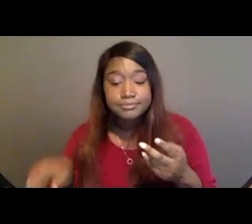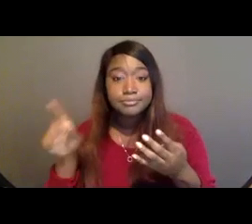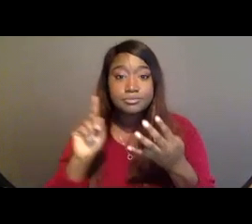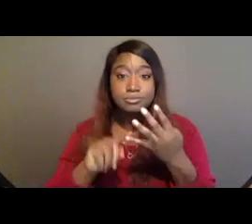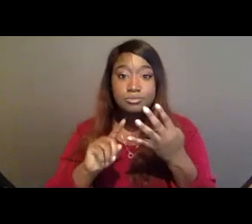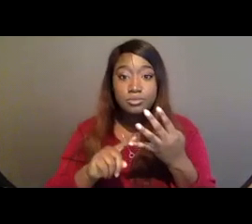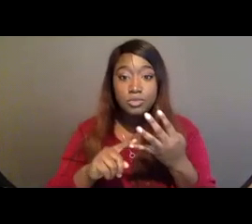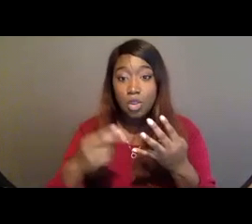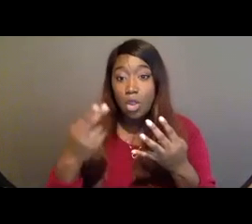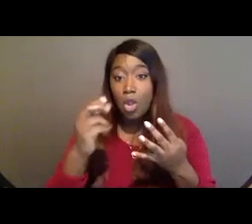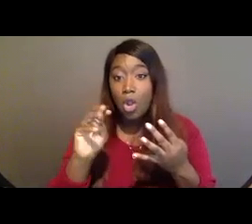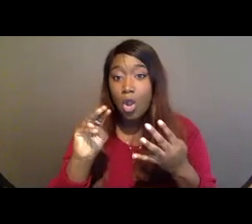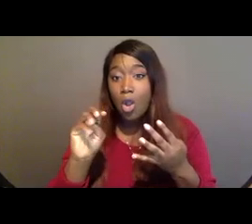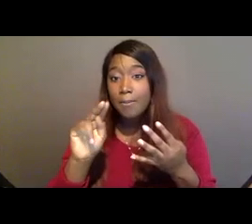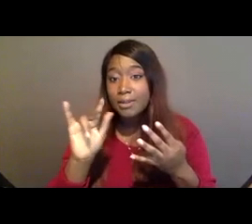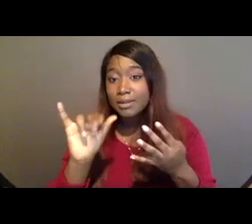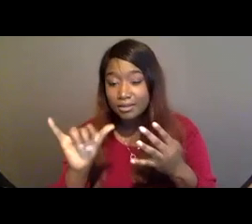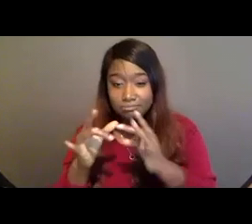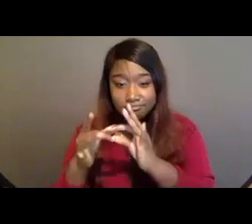harmony,